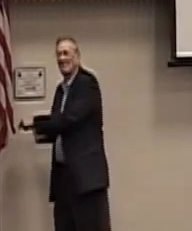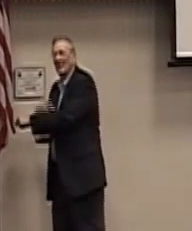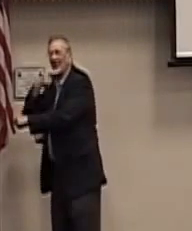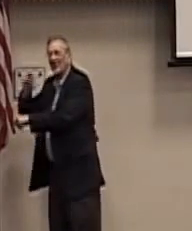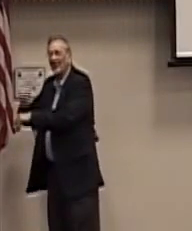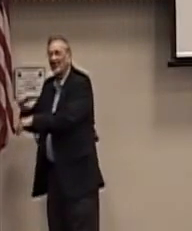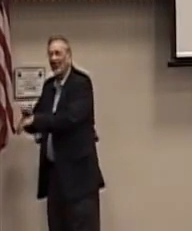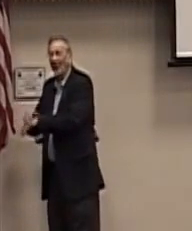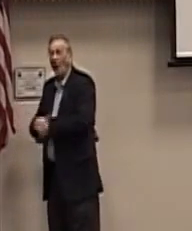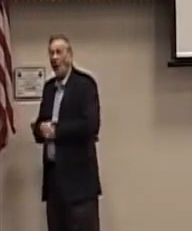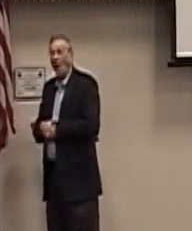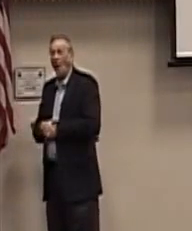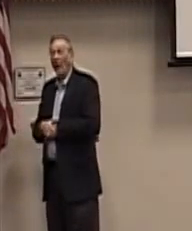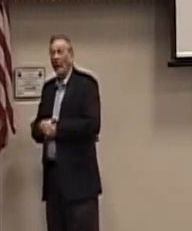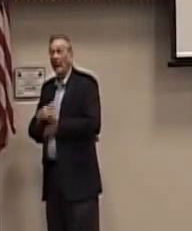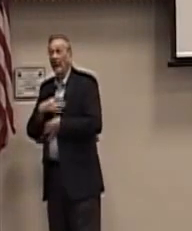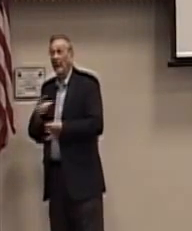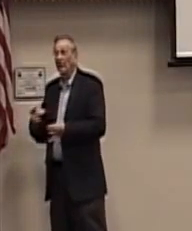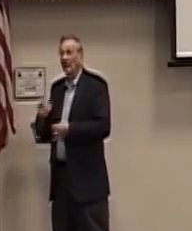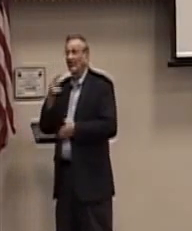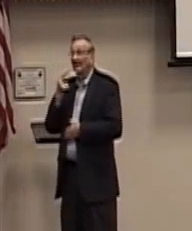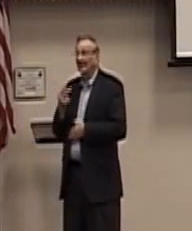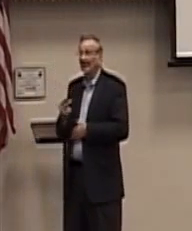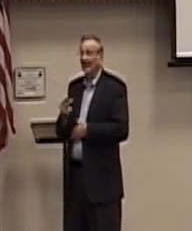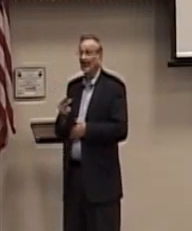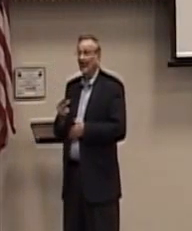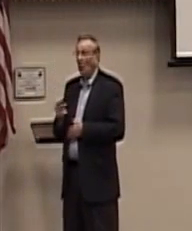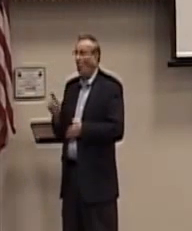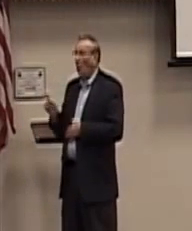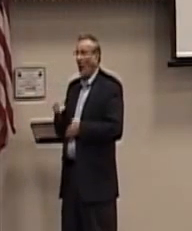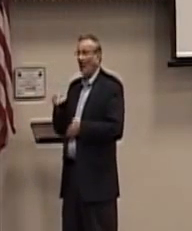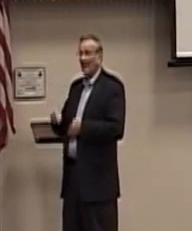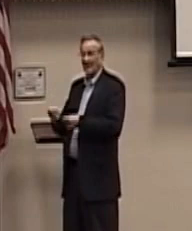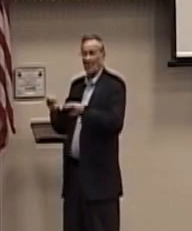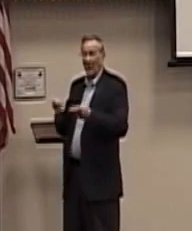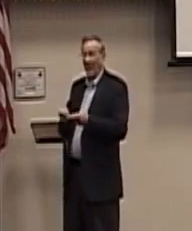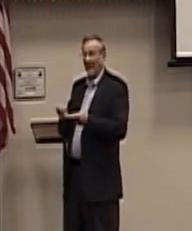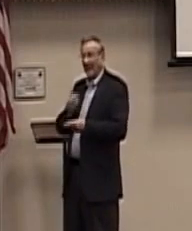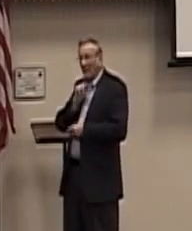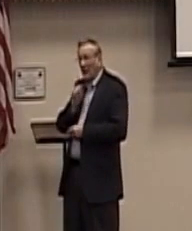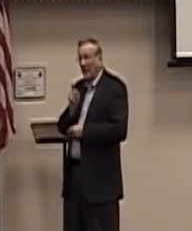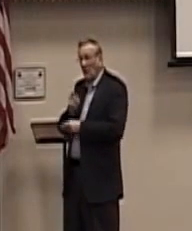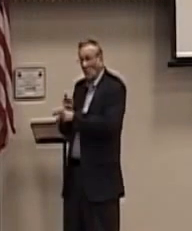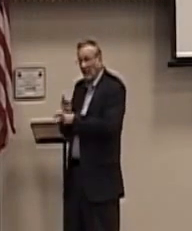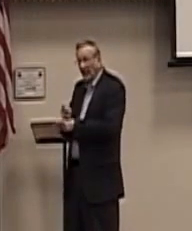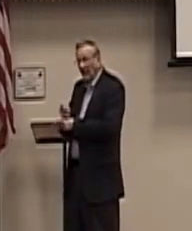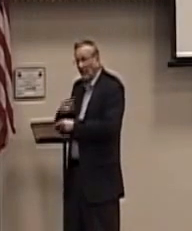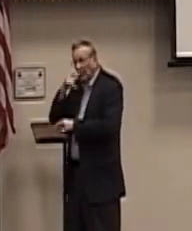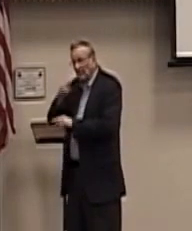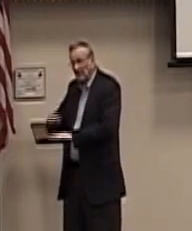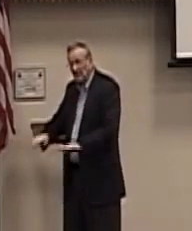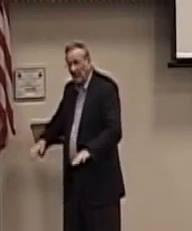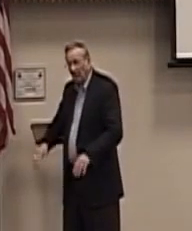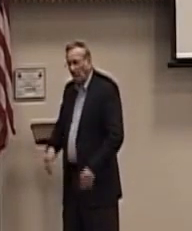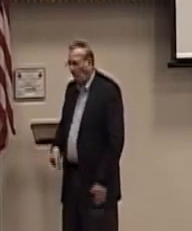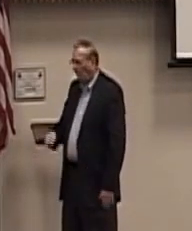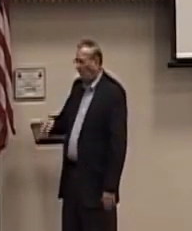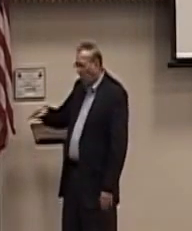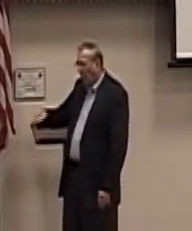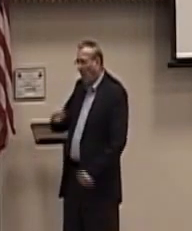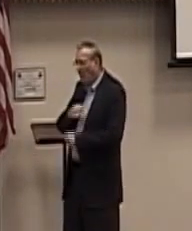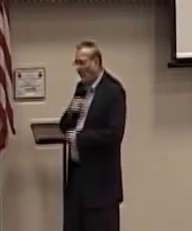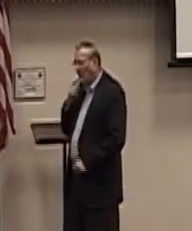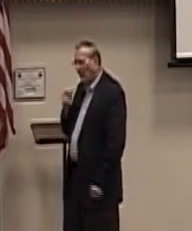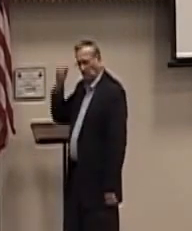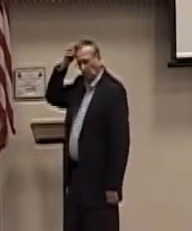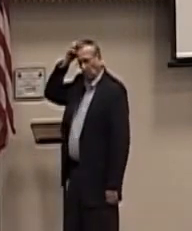family. And they're kind of interested to go and see, where is this place that actually cares for our deaf child and treats them with respect and love. That's